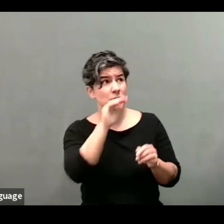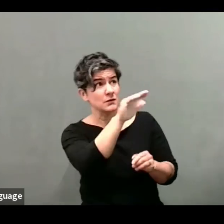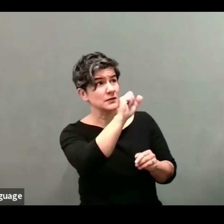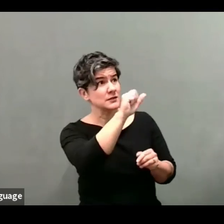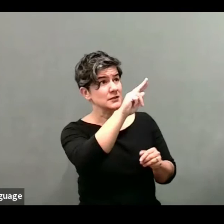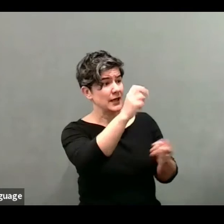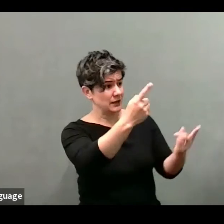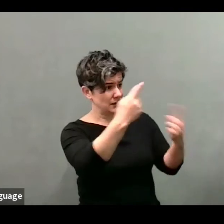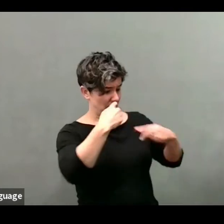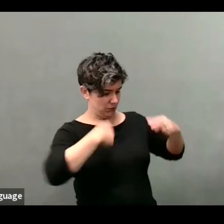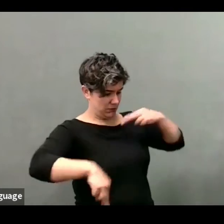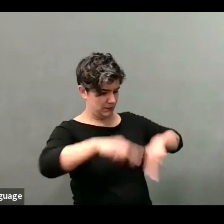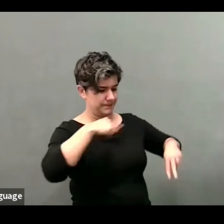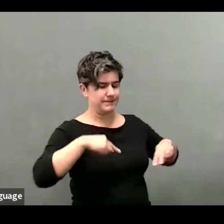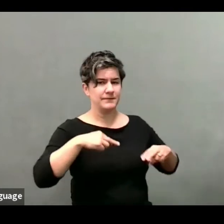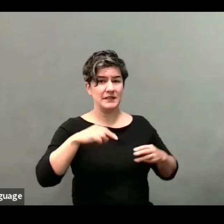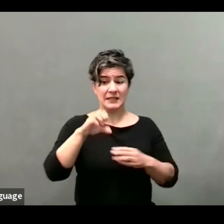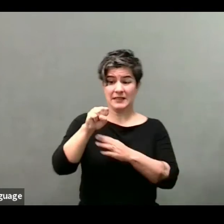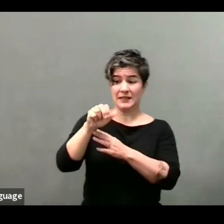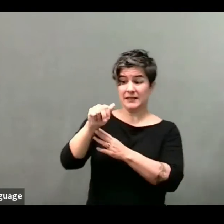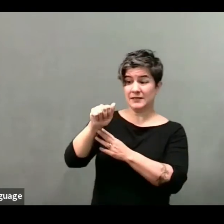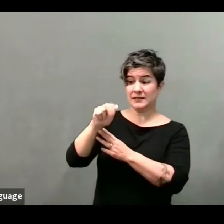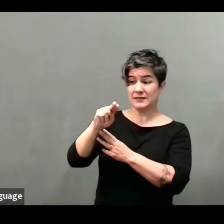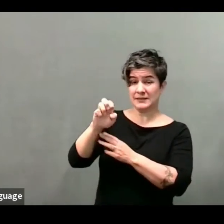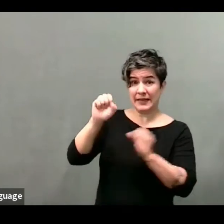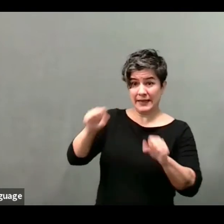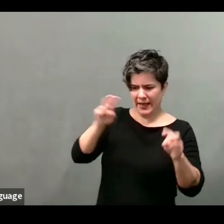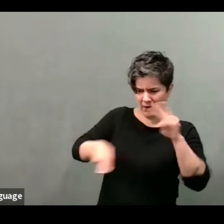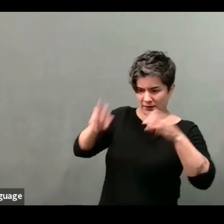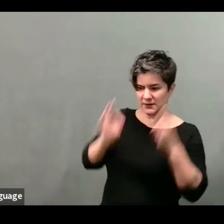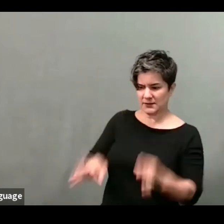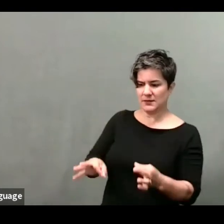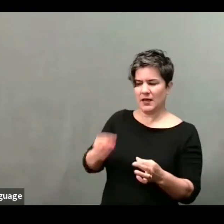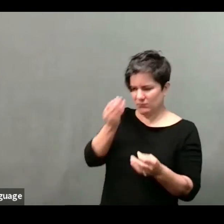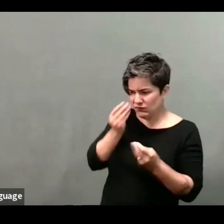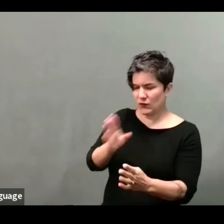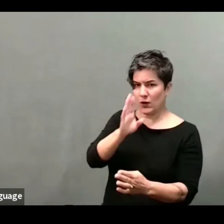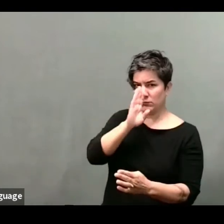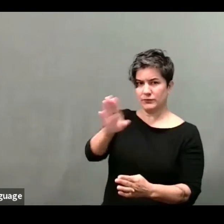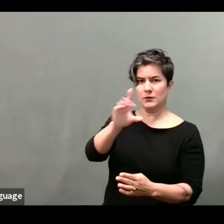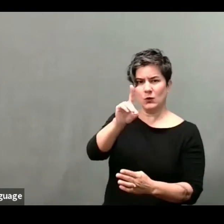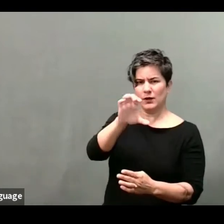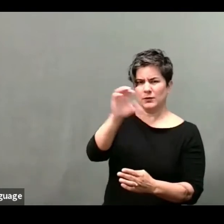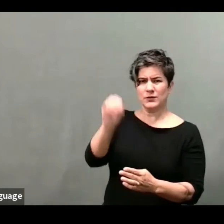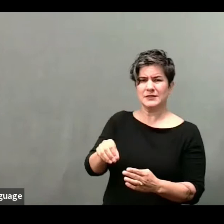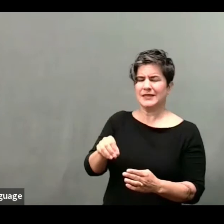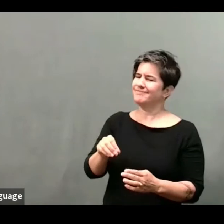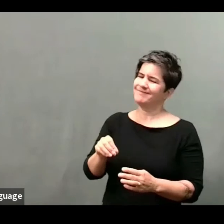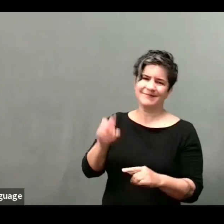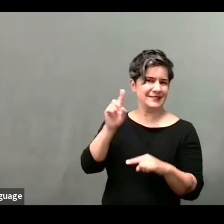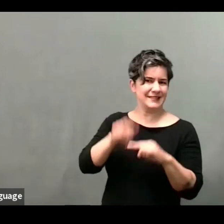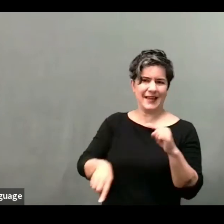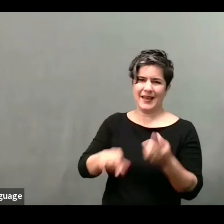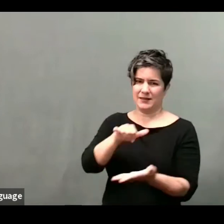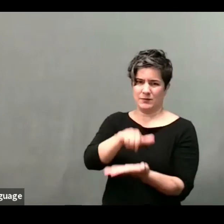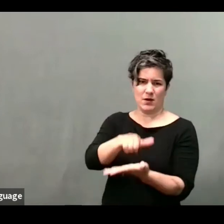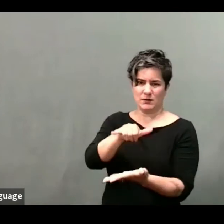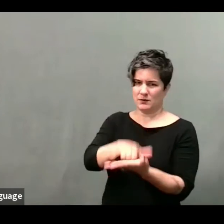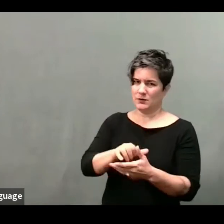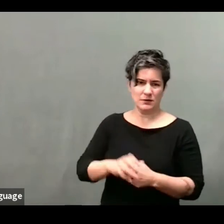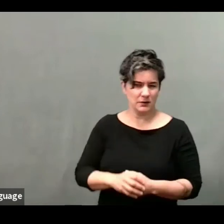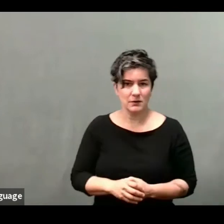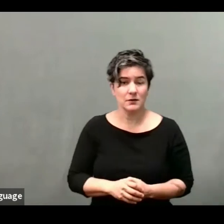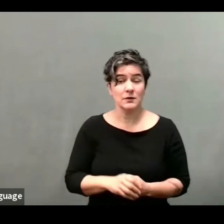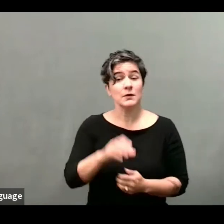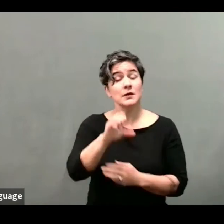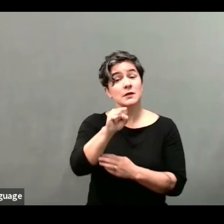not possible for a SANE to determine with any certainty, especially at the time of the exam. Now, what the SANE can